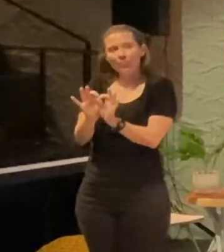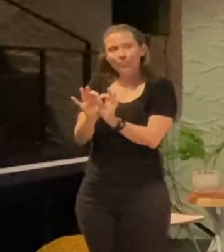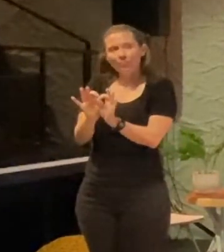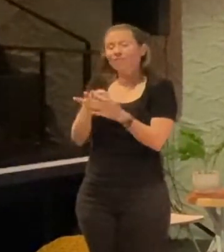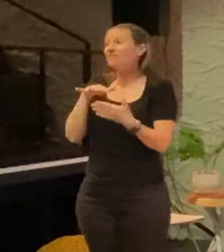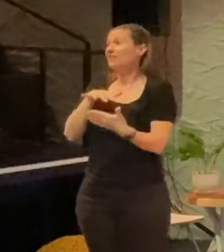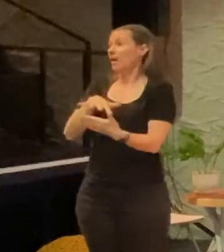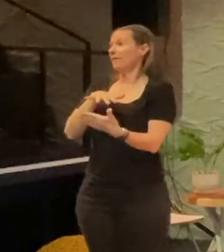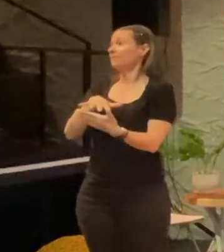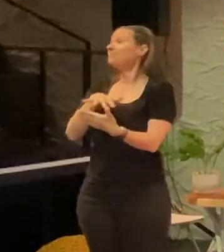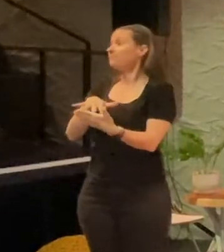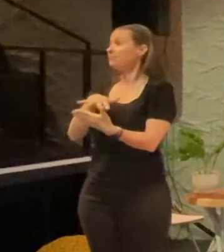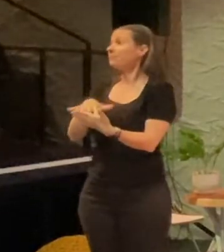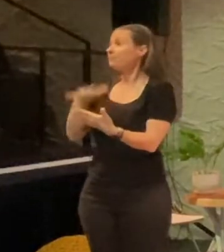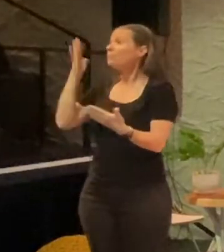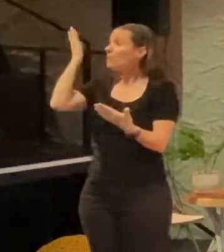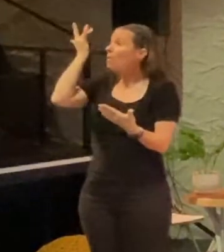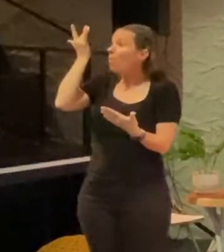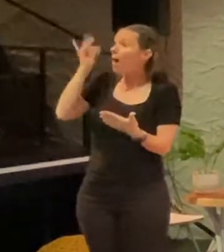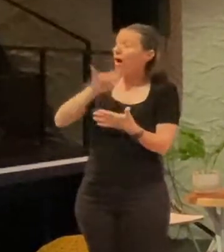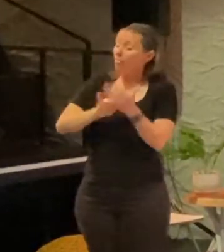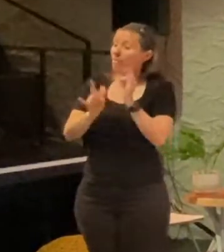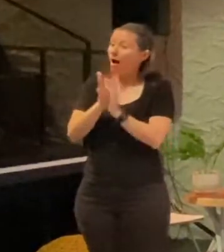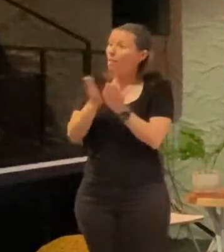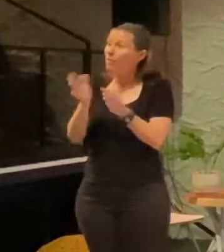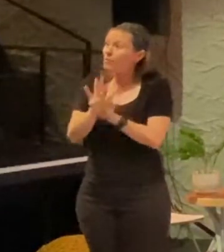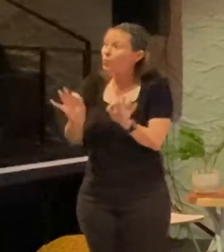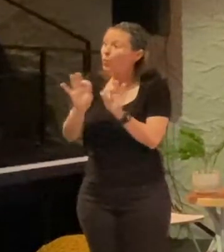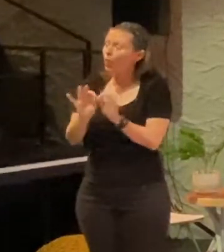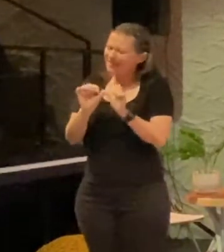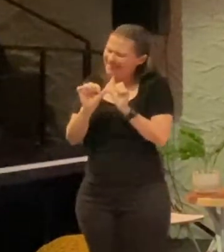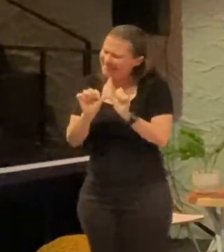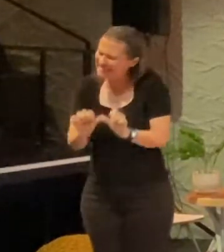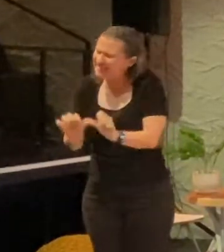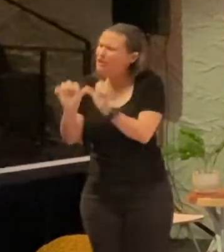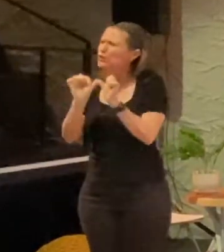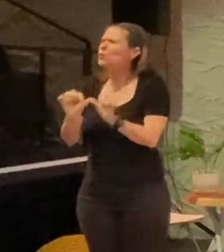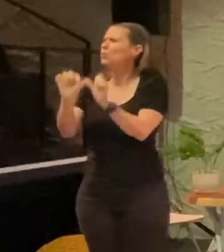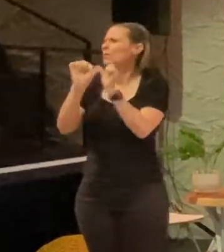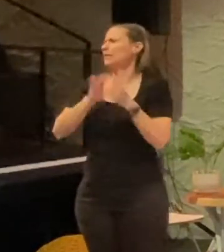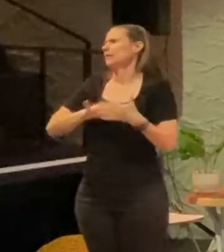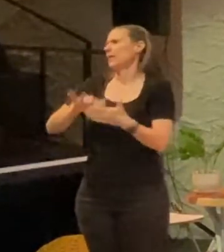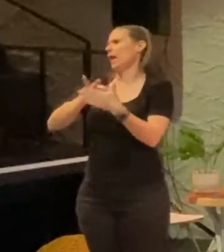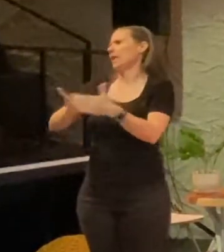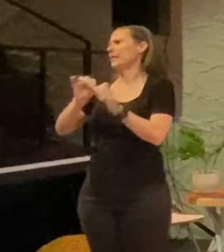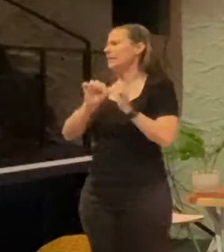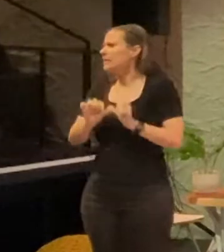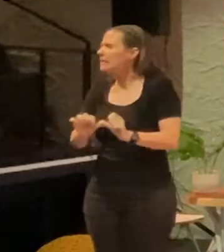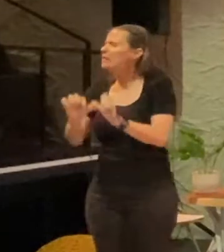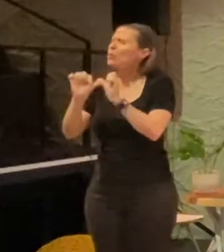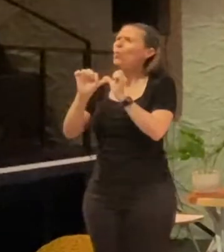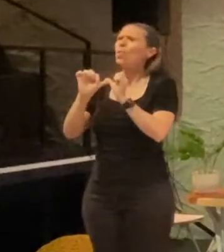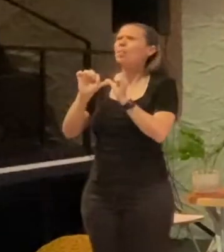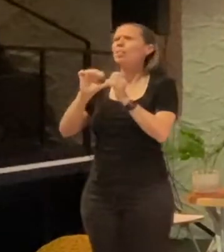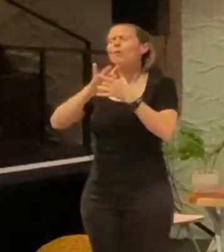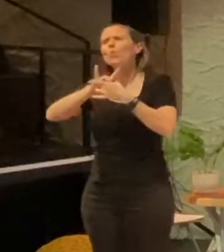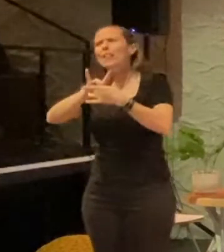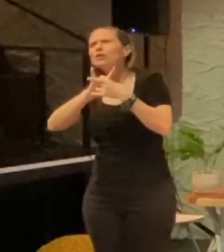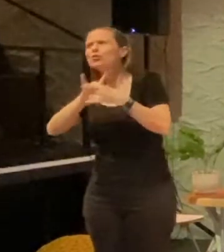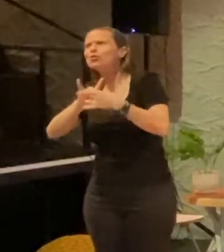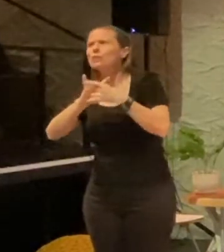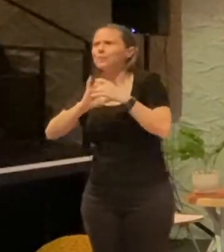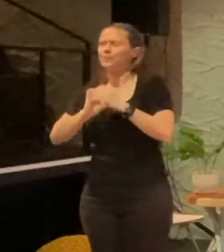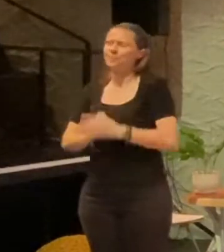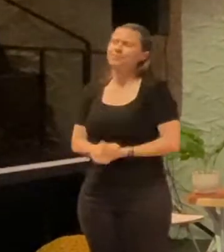study. Know why the Bible is worth continual study, continual, you know, relationship